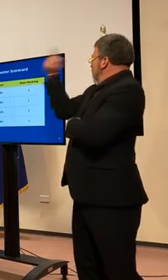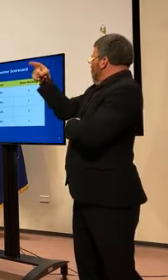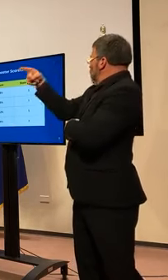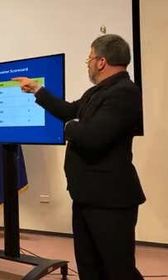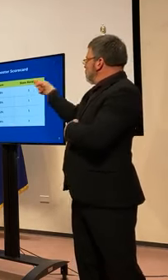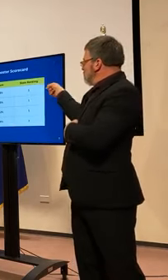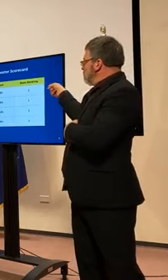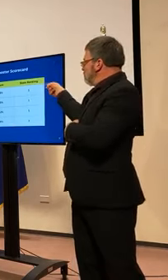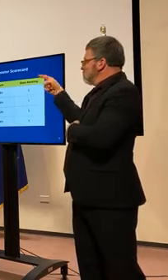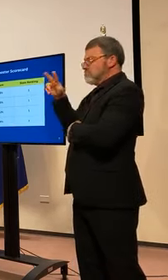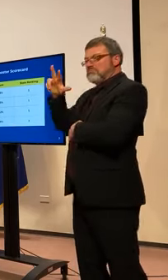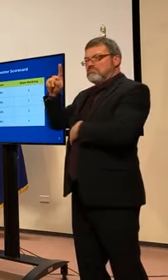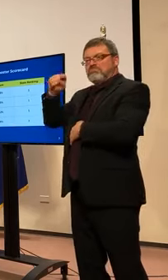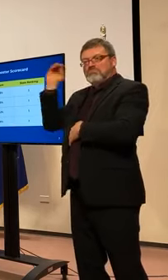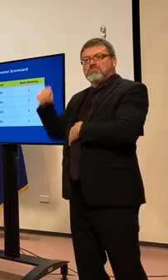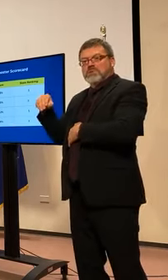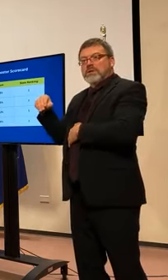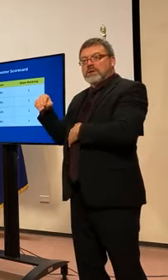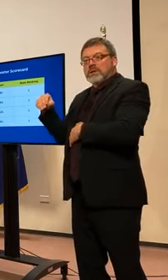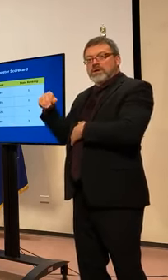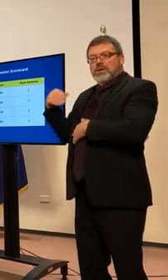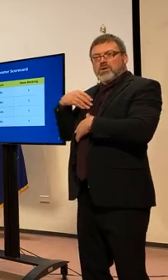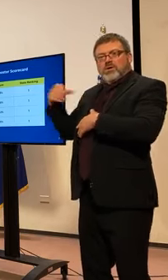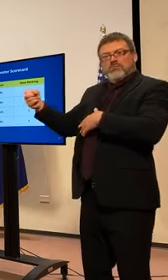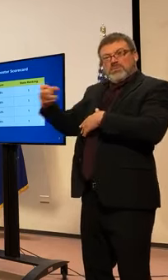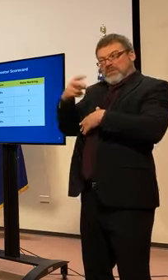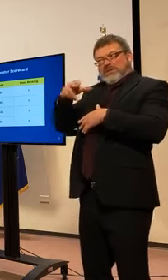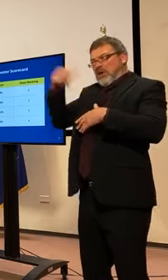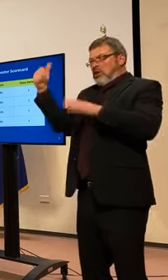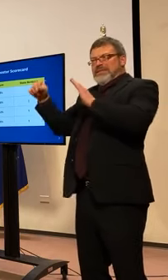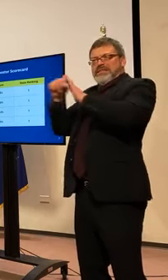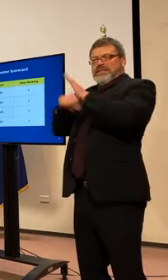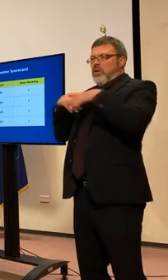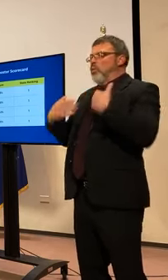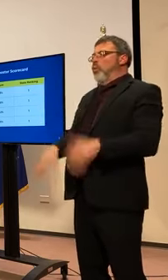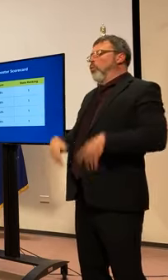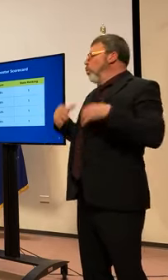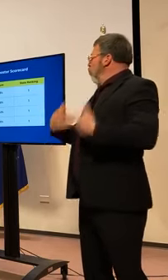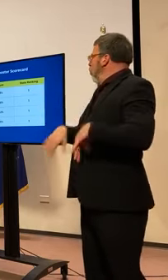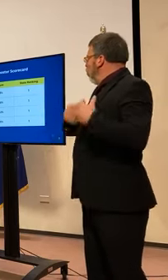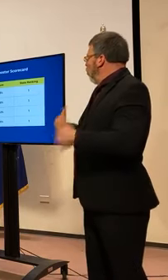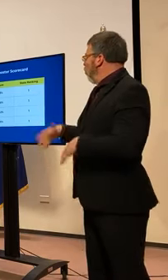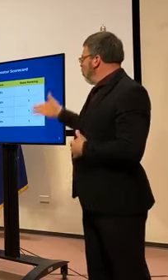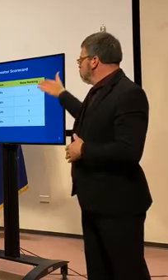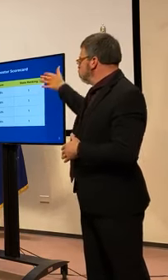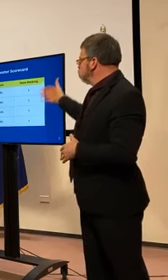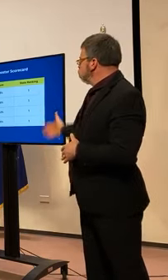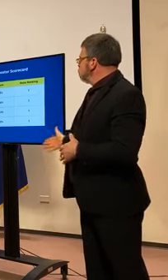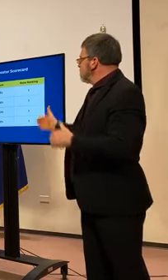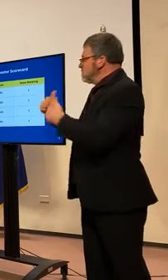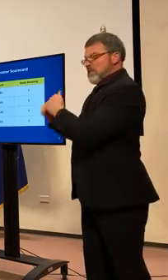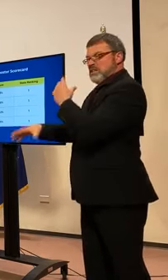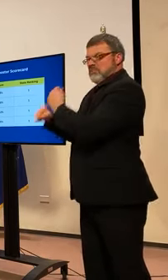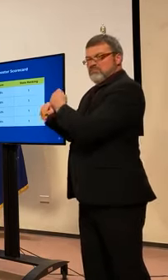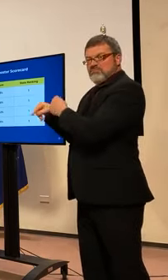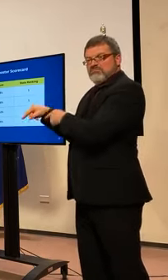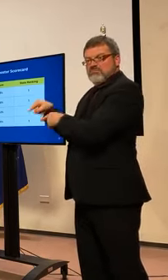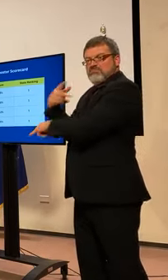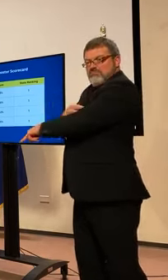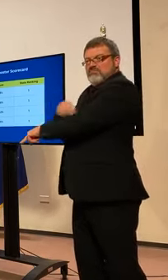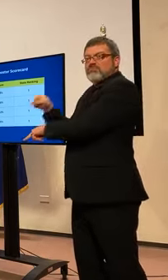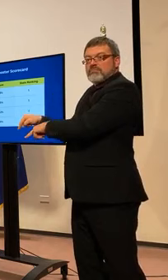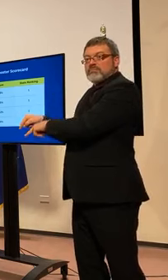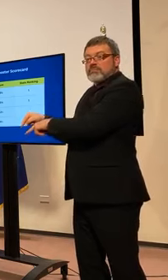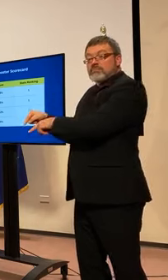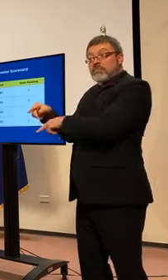is nation leading, which certainly is a good sign. But again, as we've clarified, anyone 18 and older, 6 months out, eligible